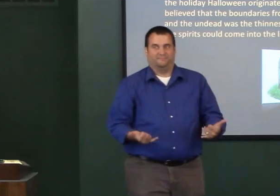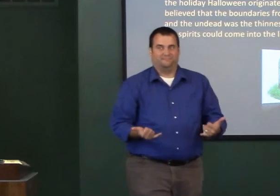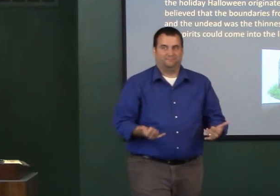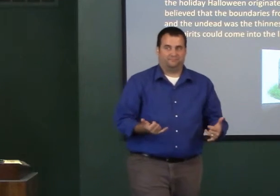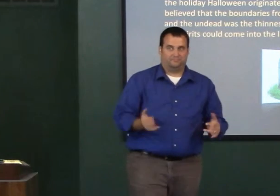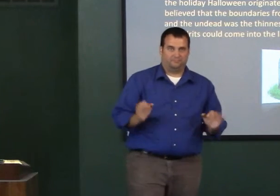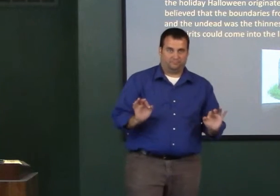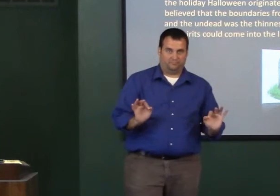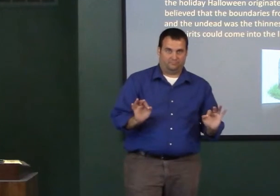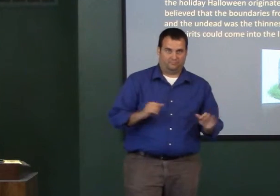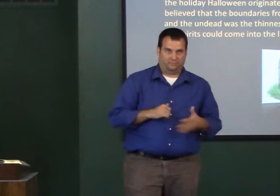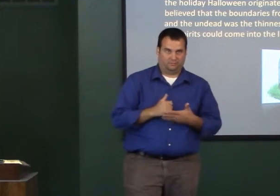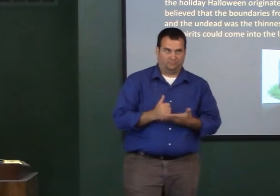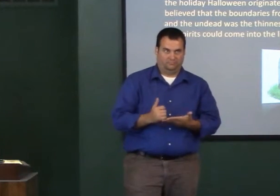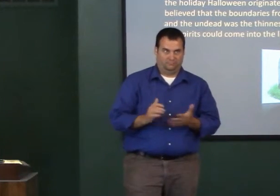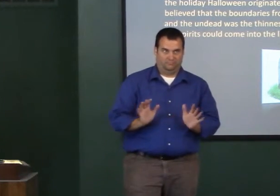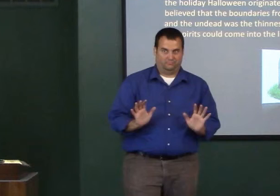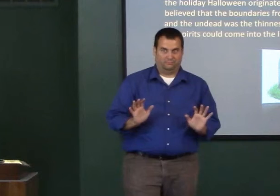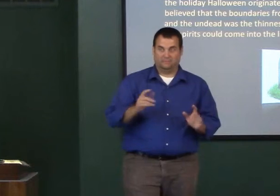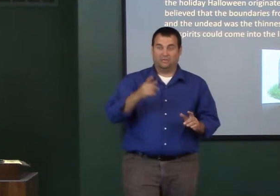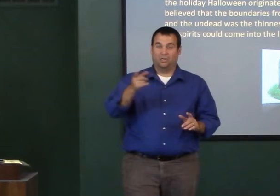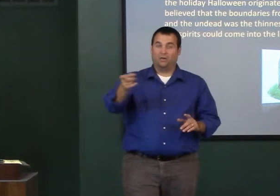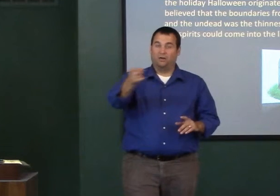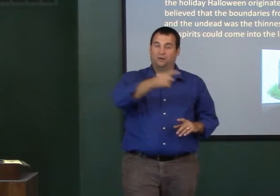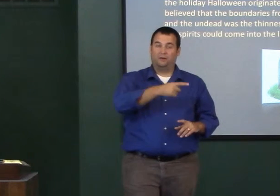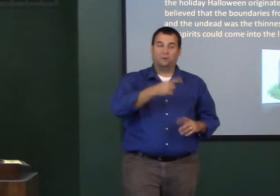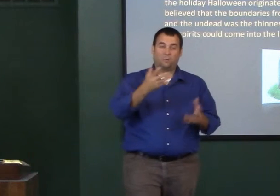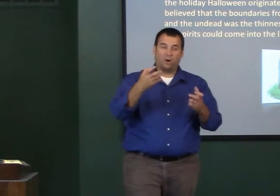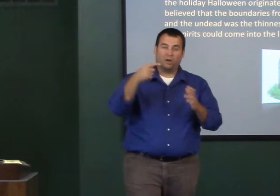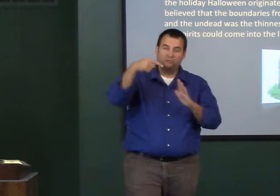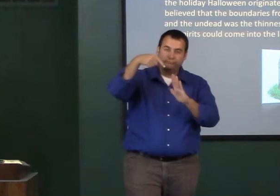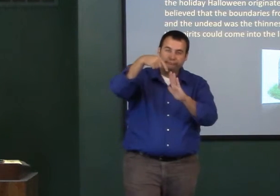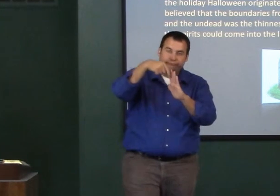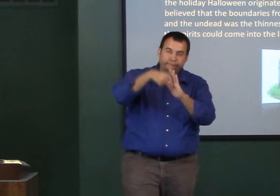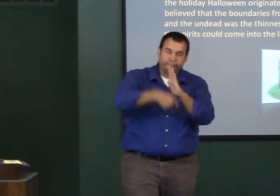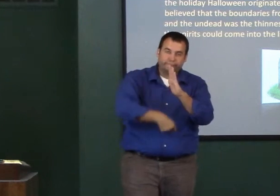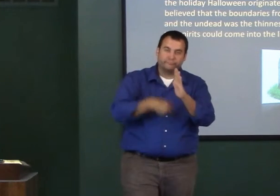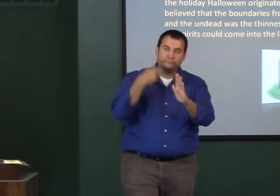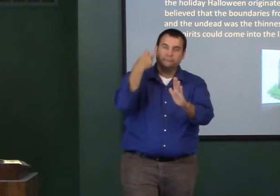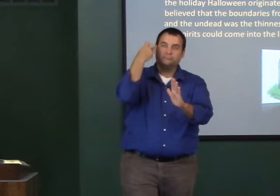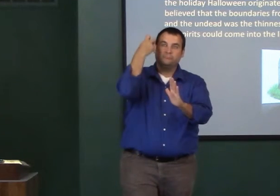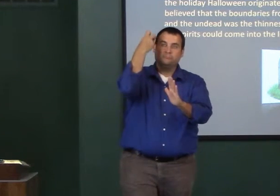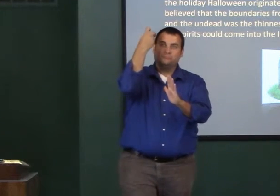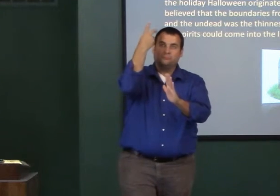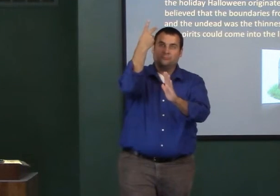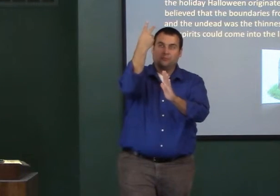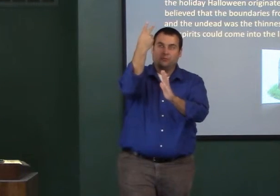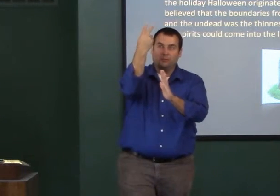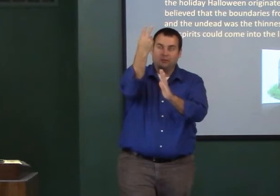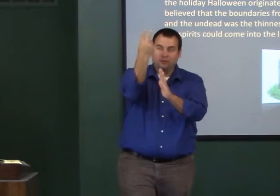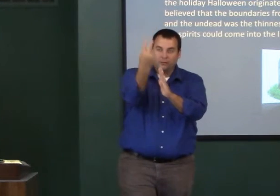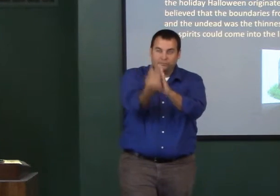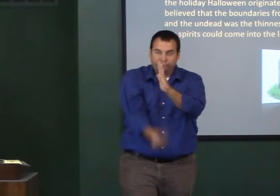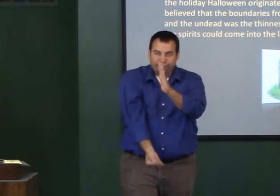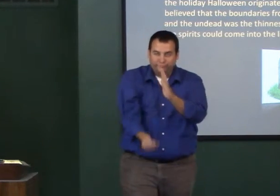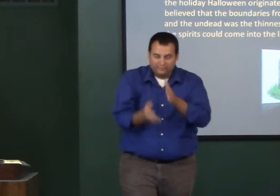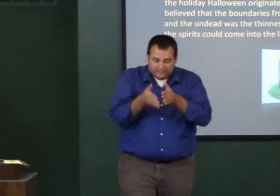everybody changed to now. So, I wanted to go deep.